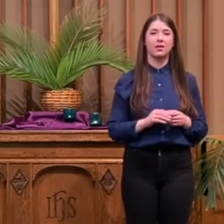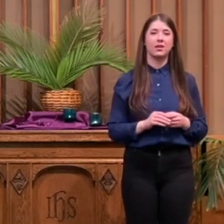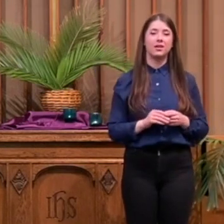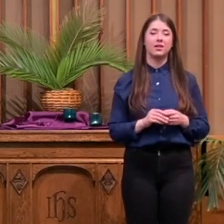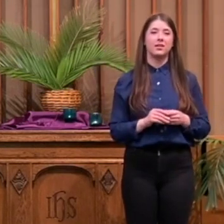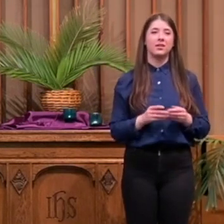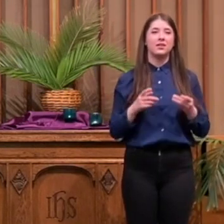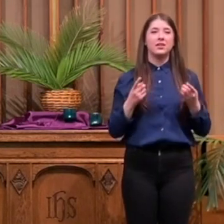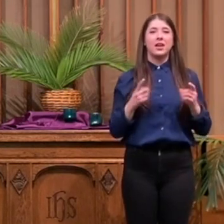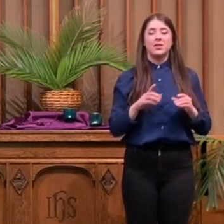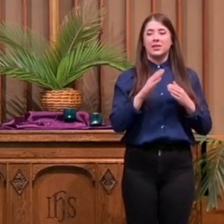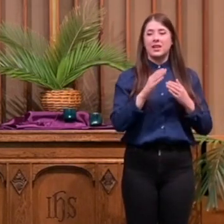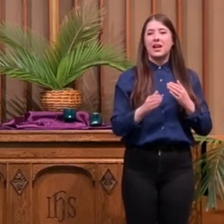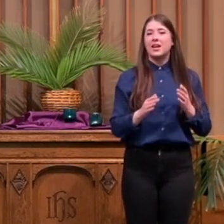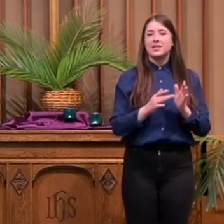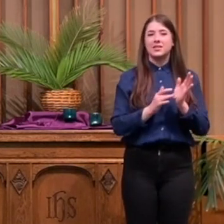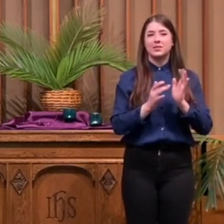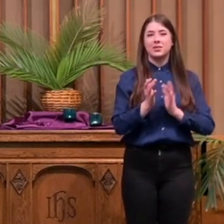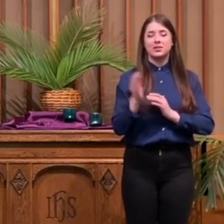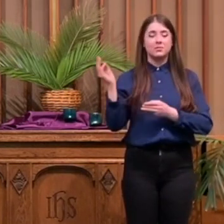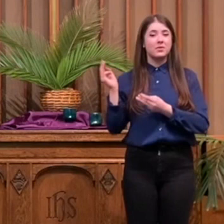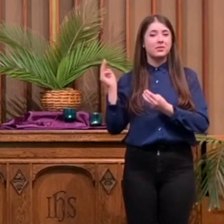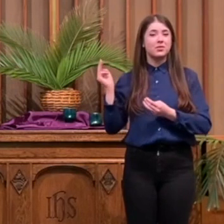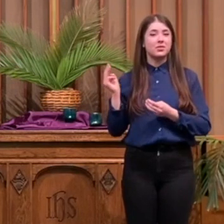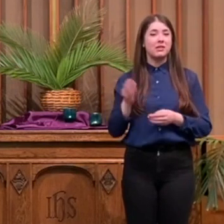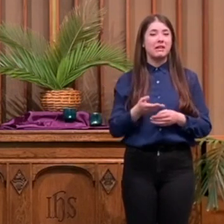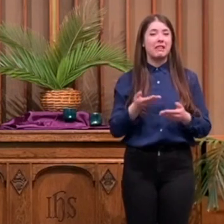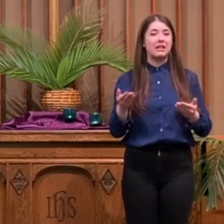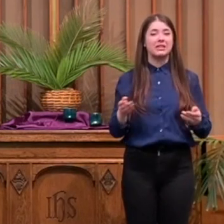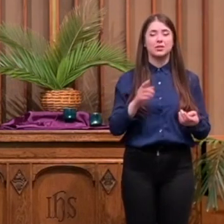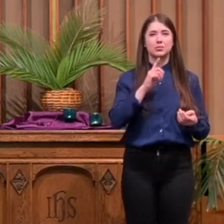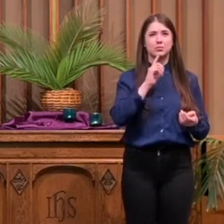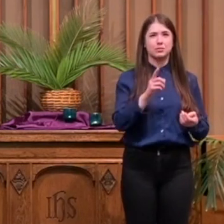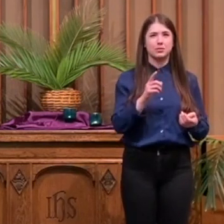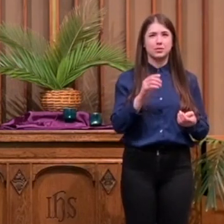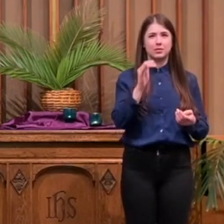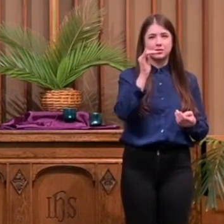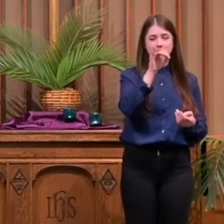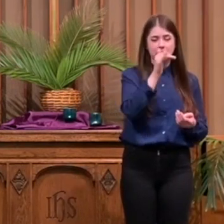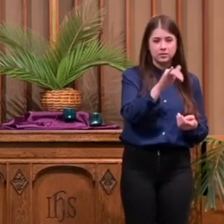By the end of Jesus' ministry, things got really ridiculous.